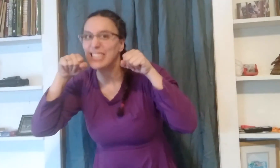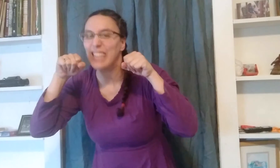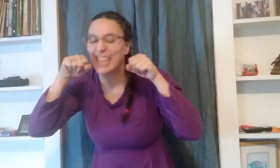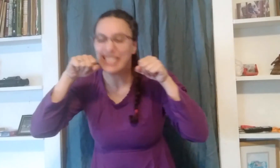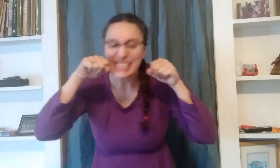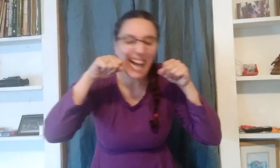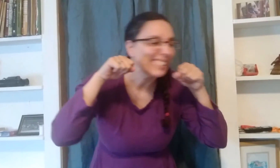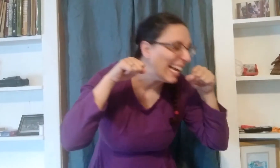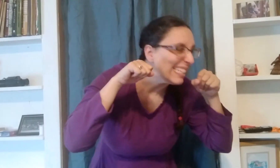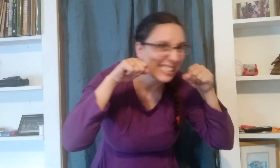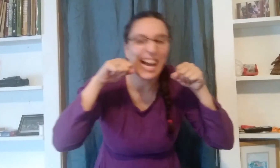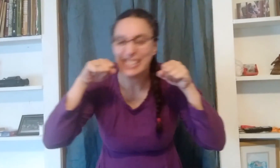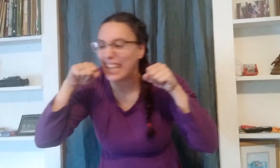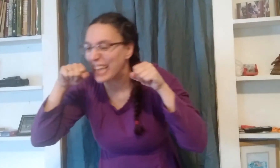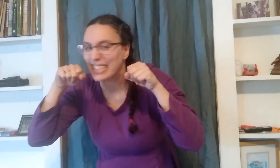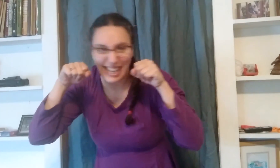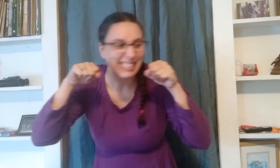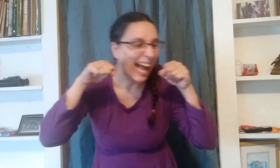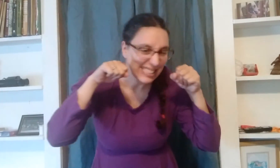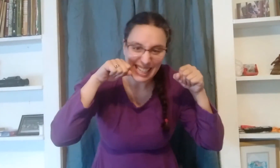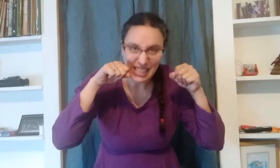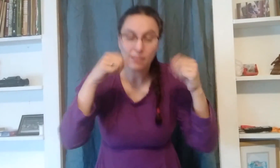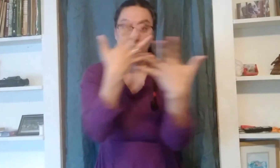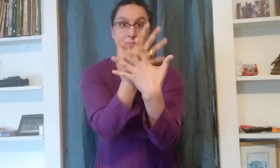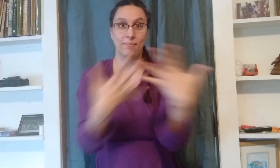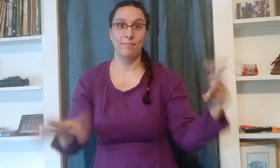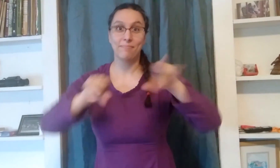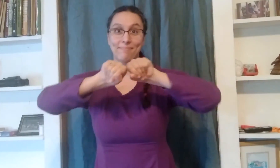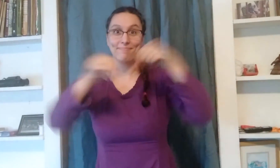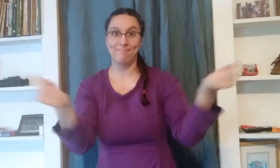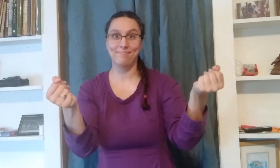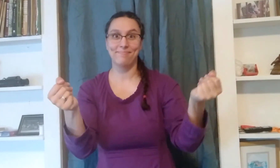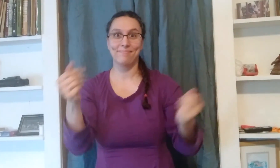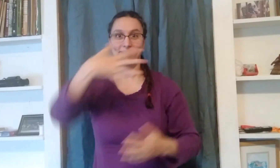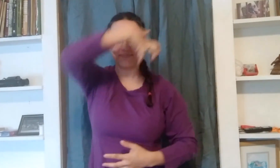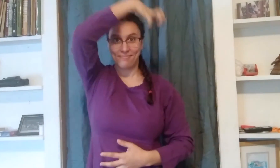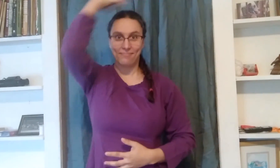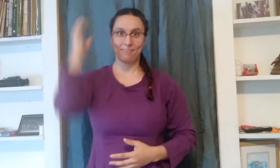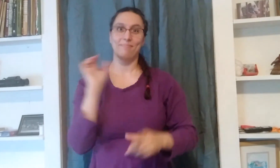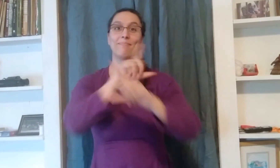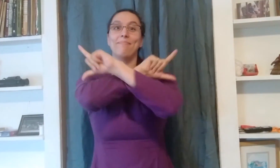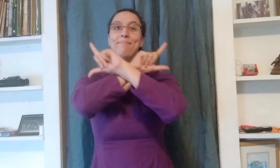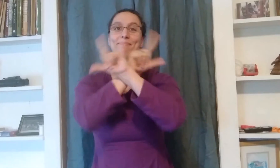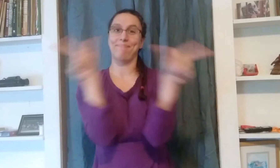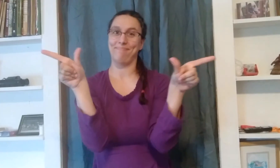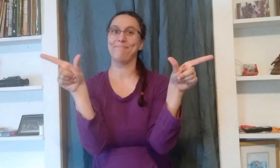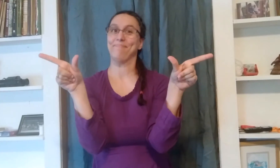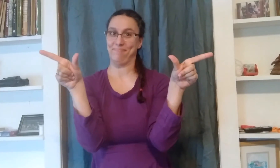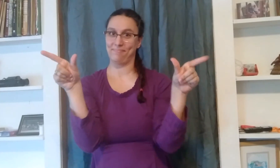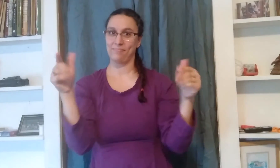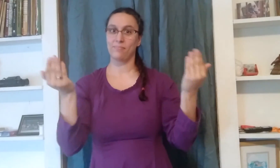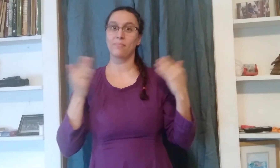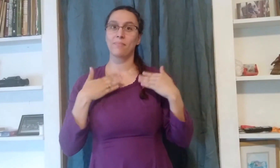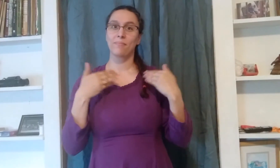netting. In no time at all, the netting broke, and the lion was free. The two animals then went off